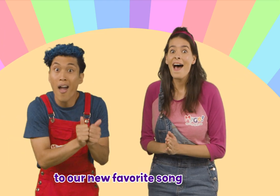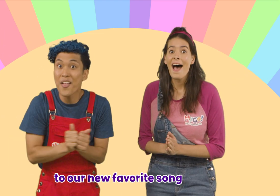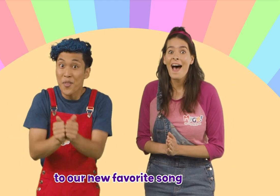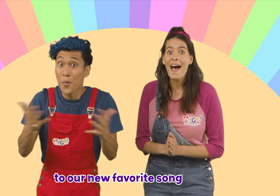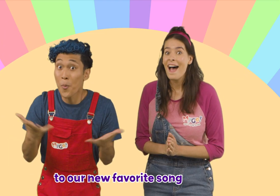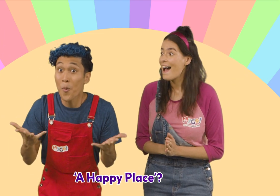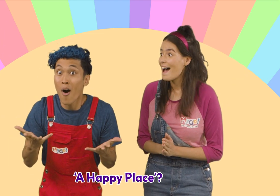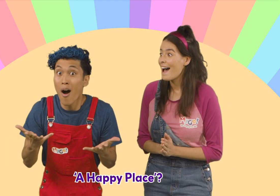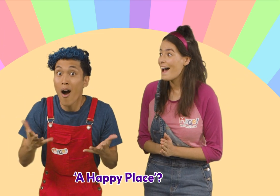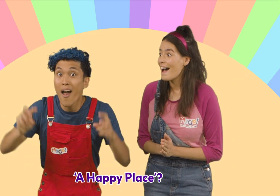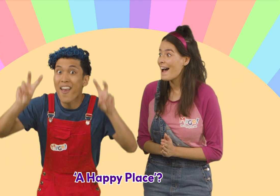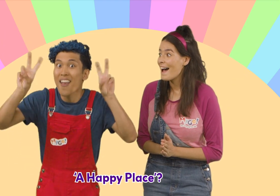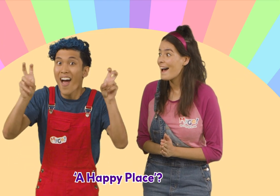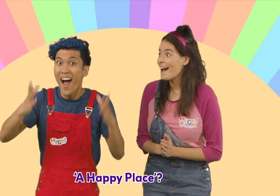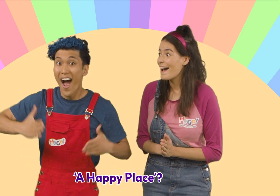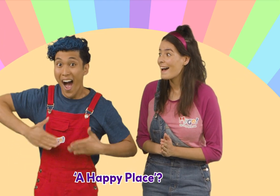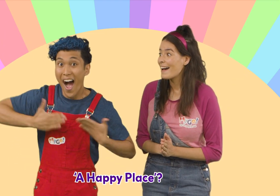song, A Happy Place?